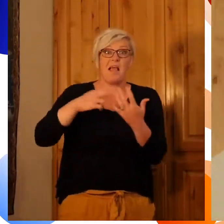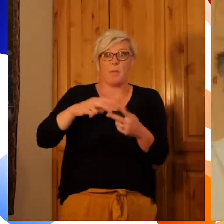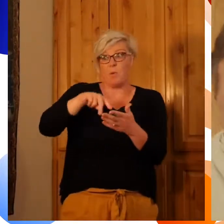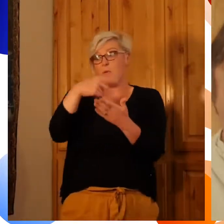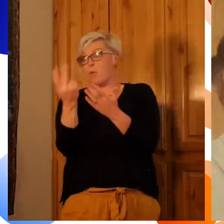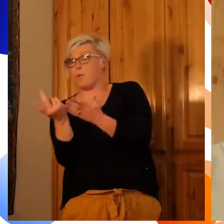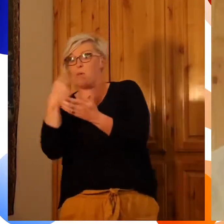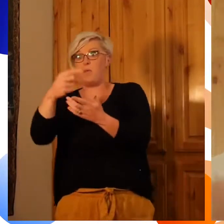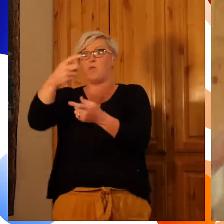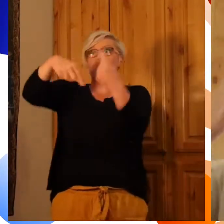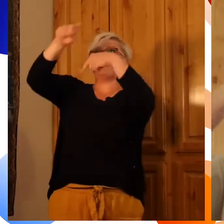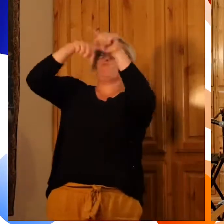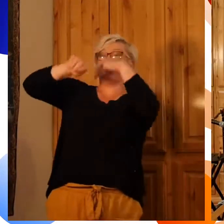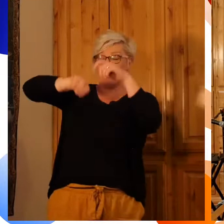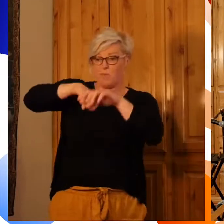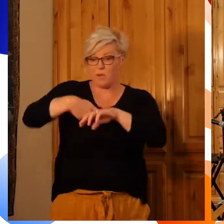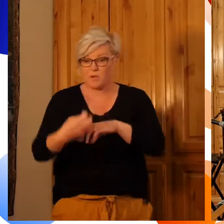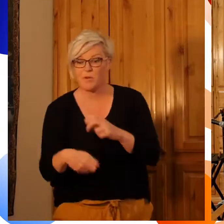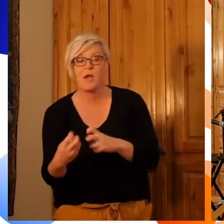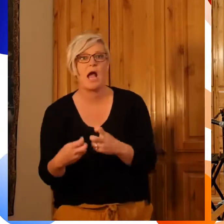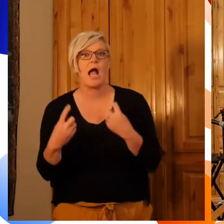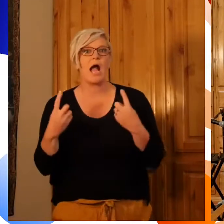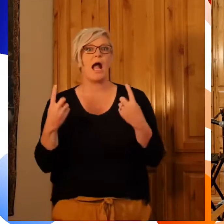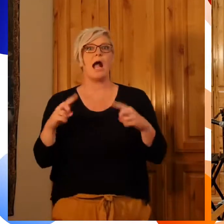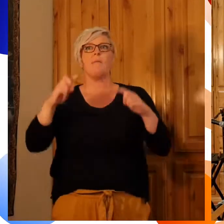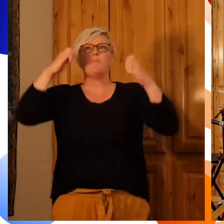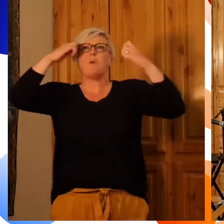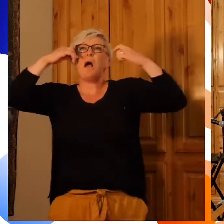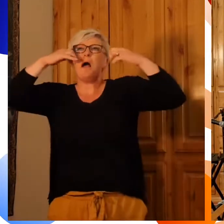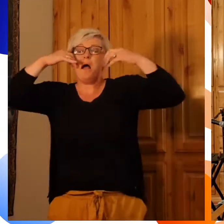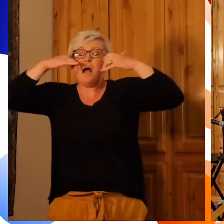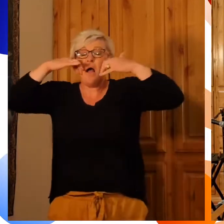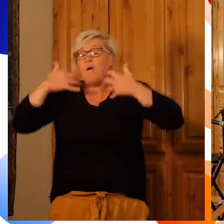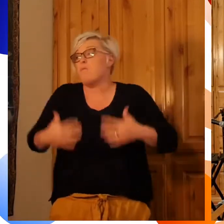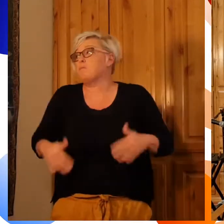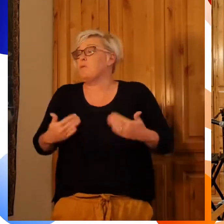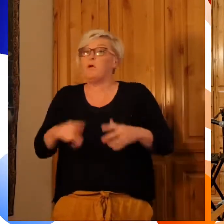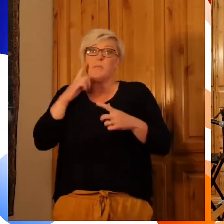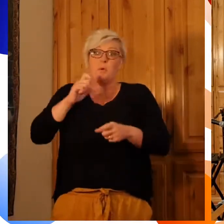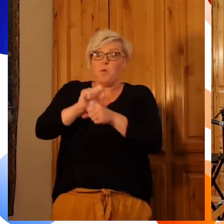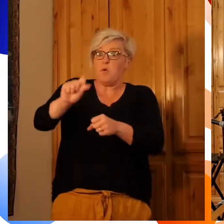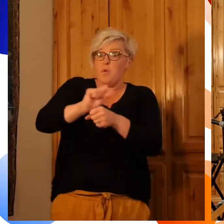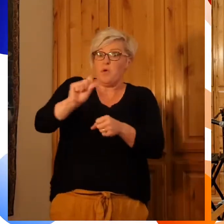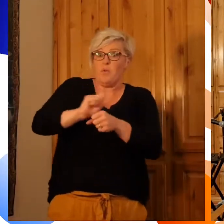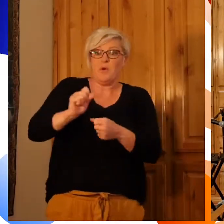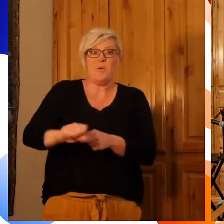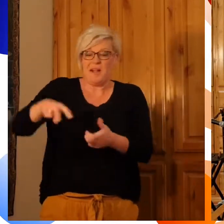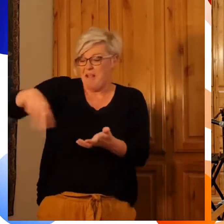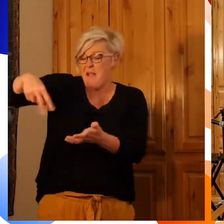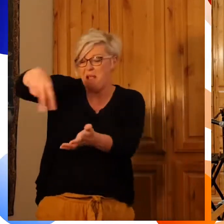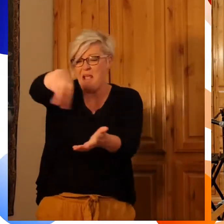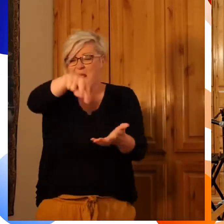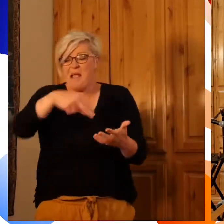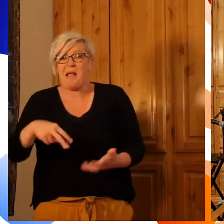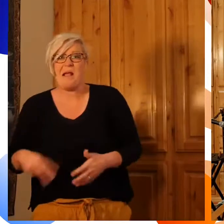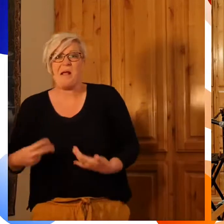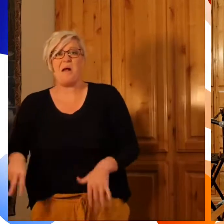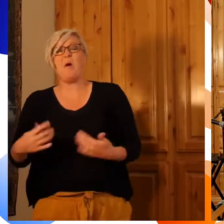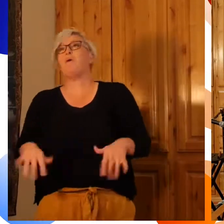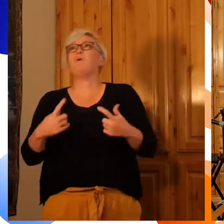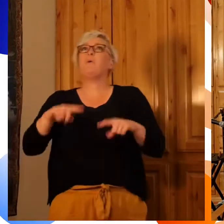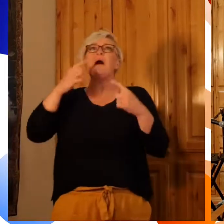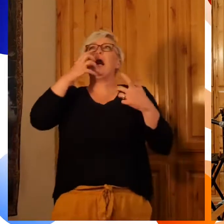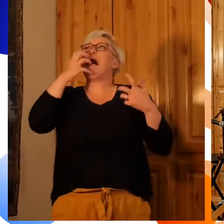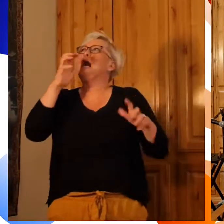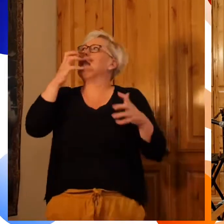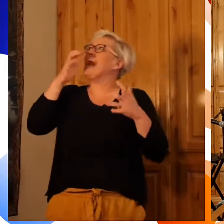somersault. And soon they began to sweat from the exertions that they were doing and capering about. "Oh, suddenly it's really hot in here," said all the